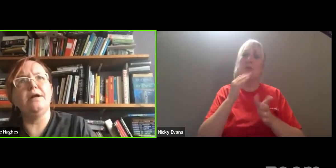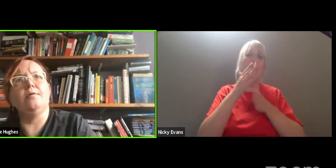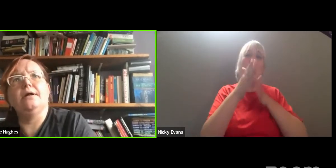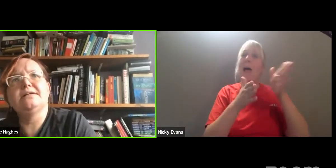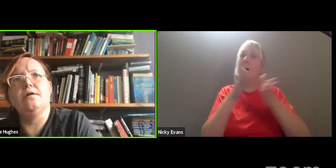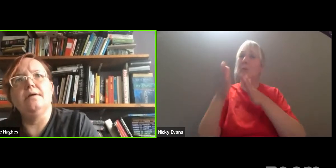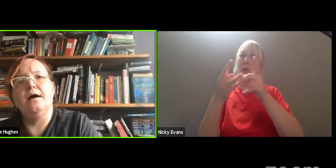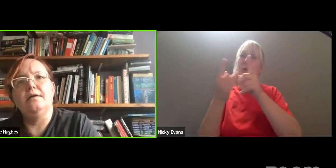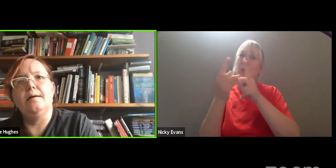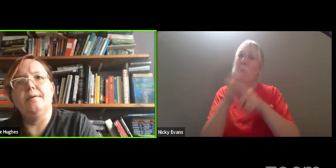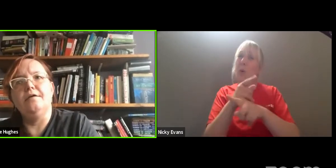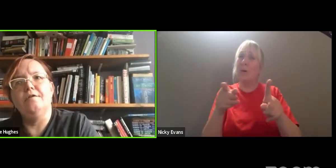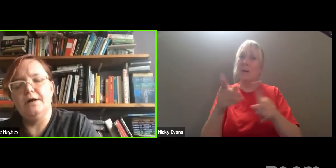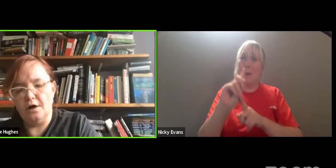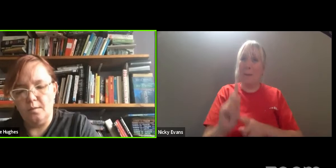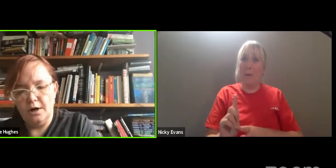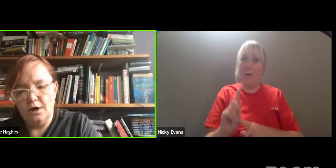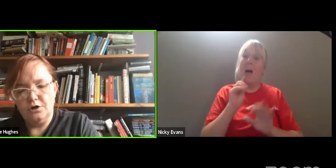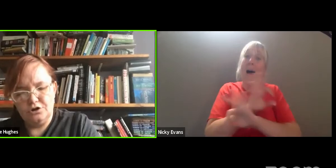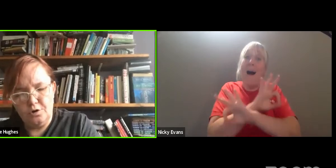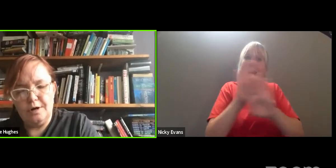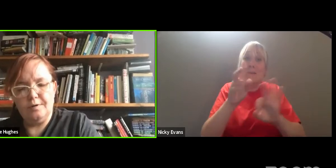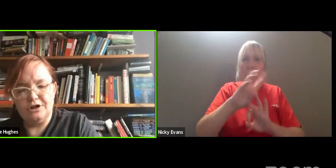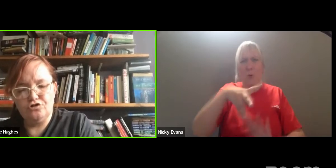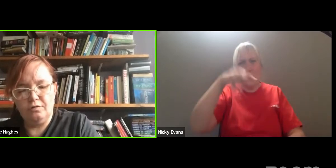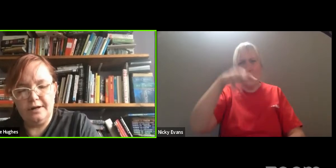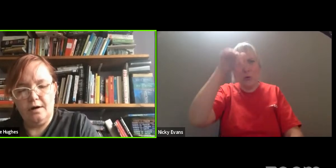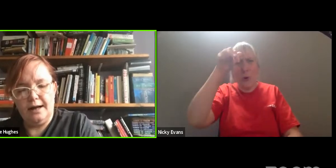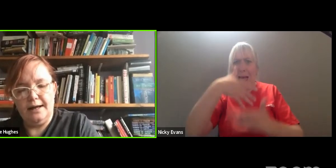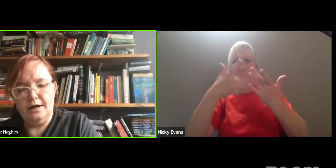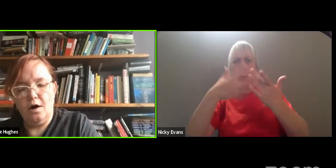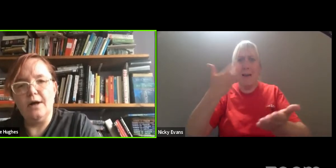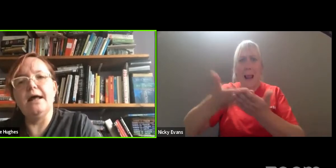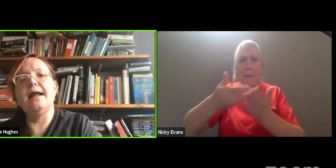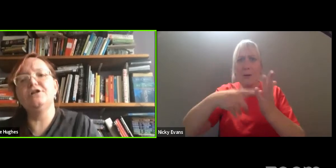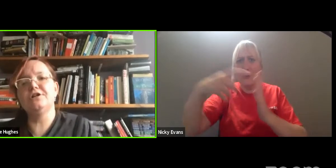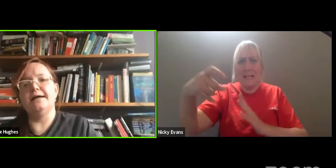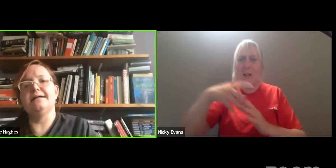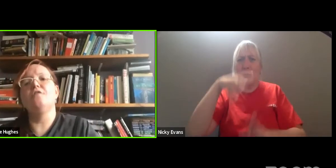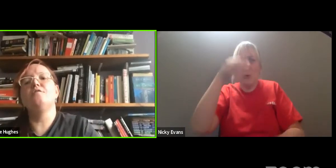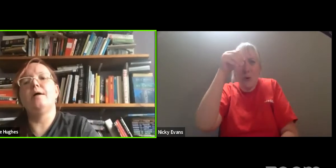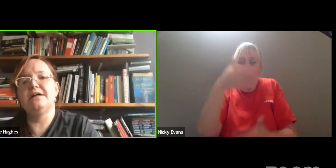do you know anyone that's on that benefit? You know, do you know anyone that's struggling on it? You know, and